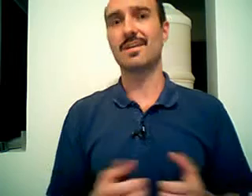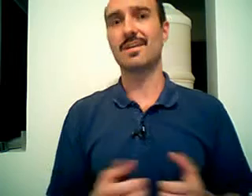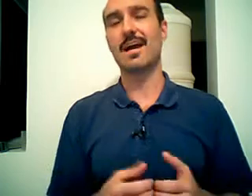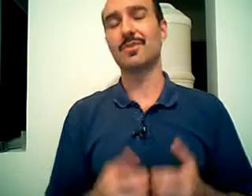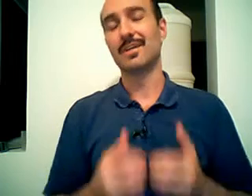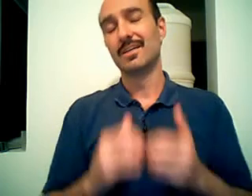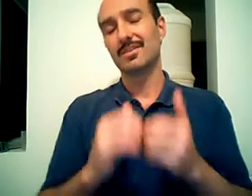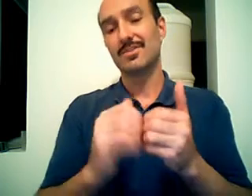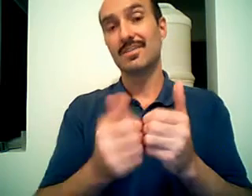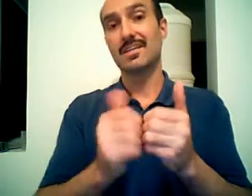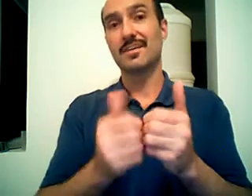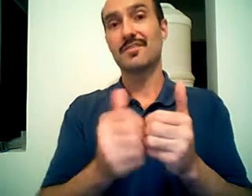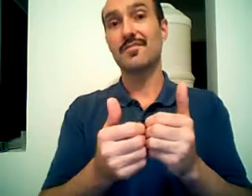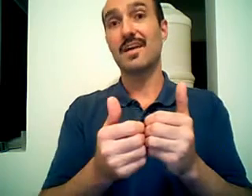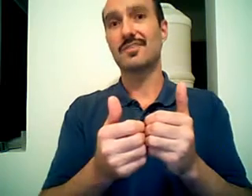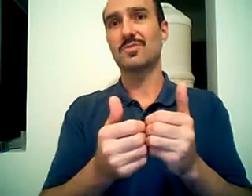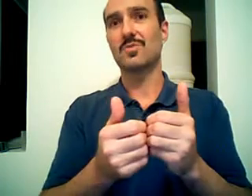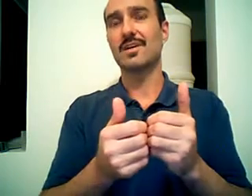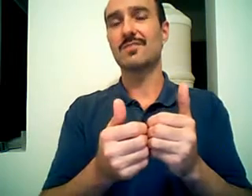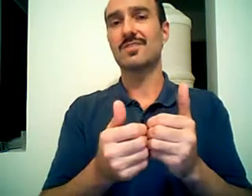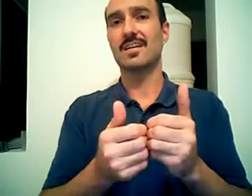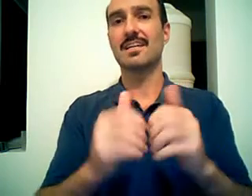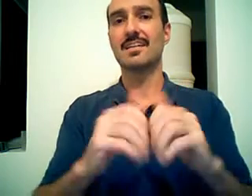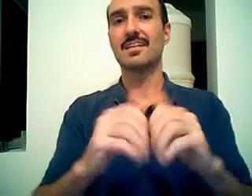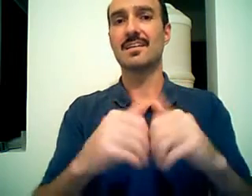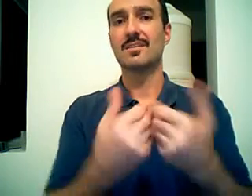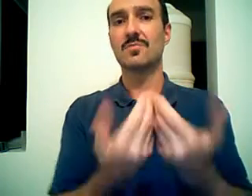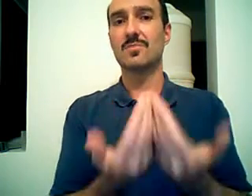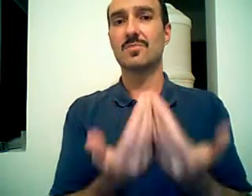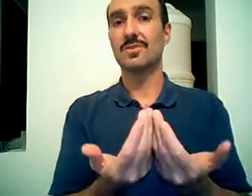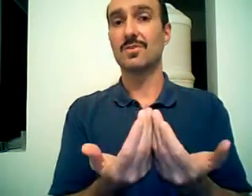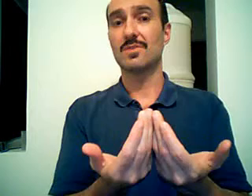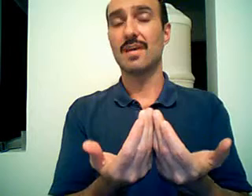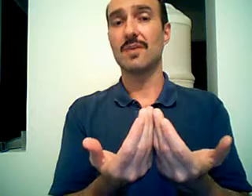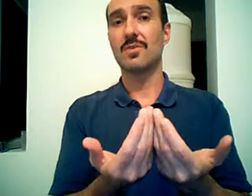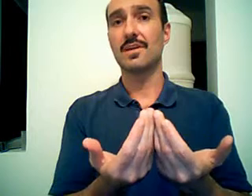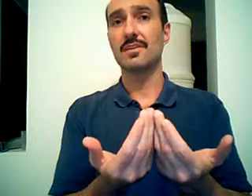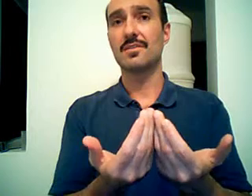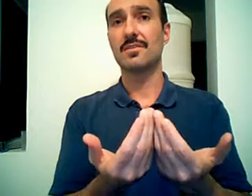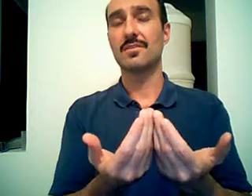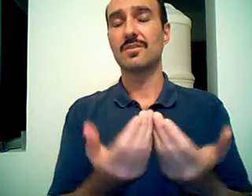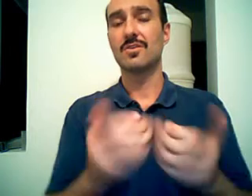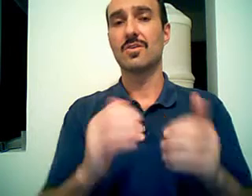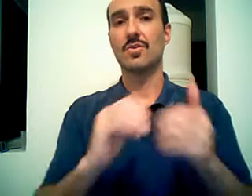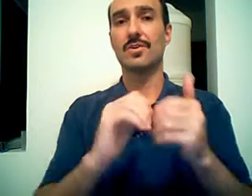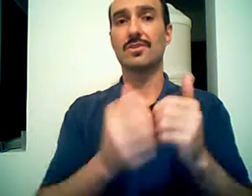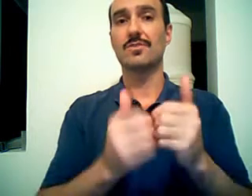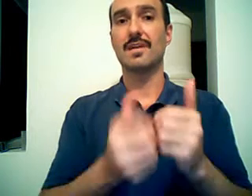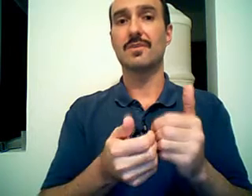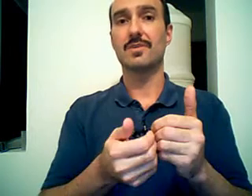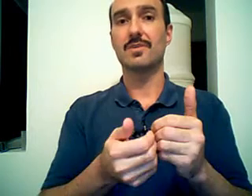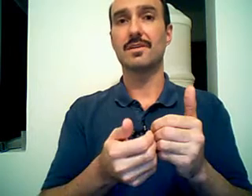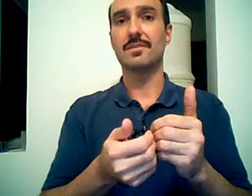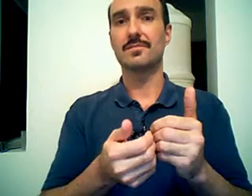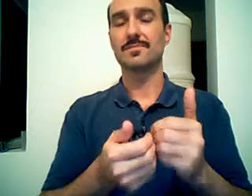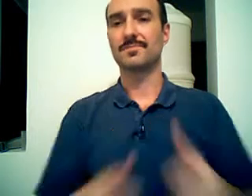how. So it's like a faster way of signing. But you can do it that way, or you can do it that way.